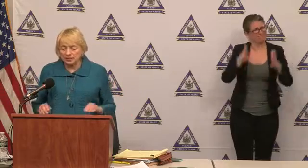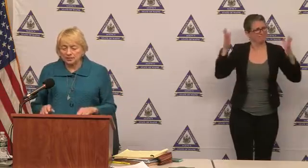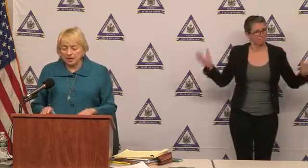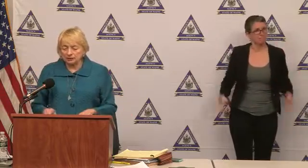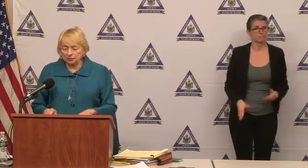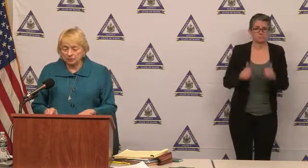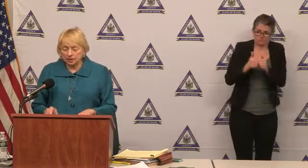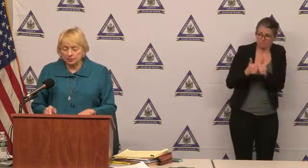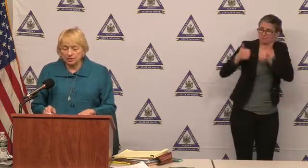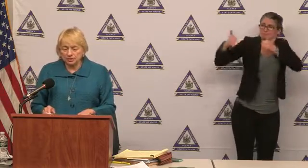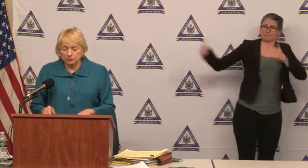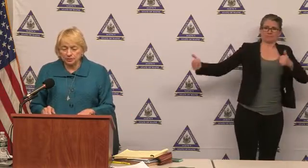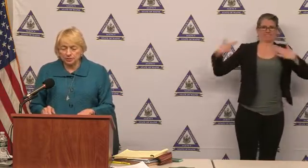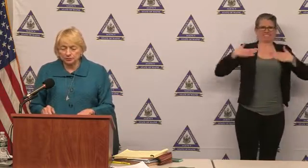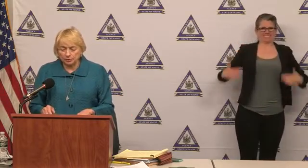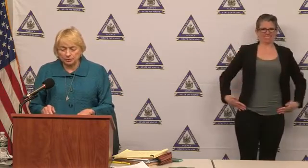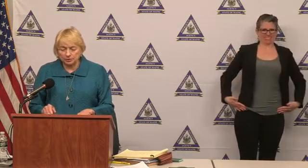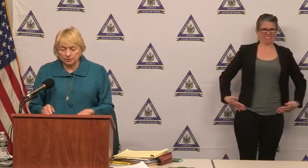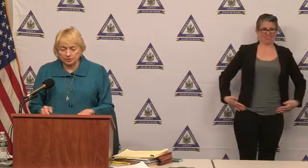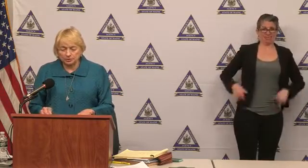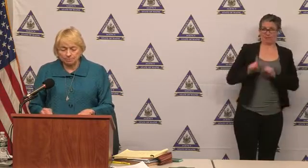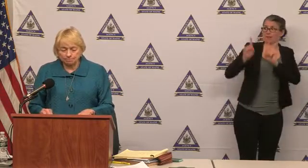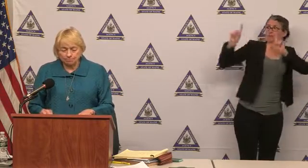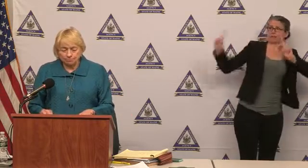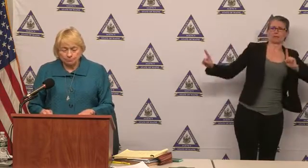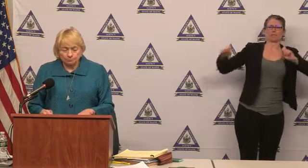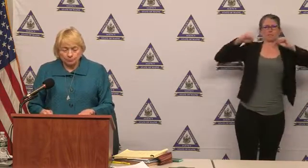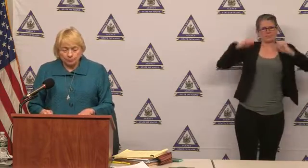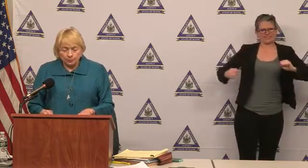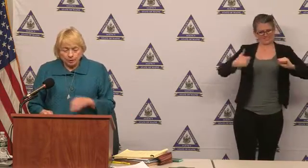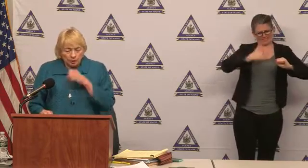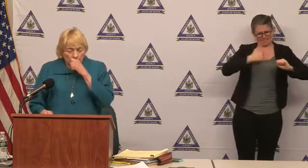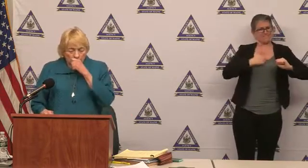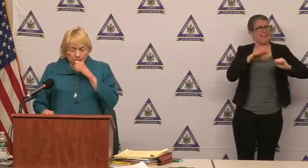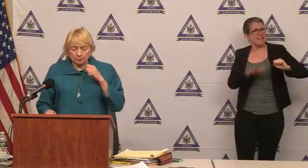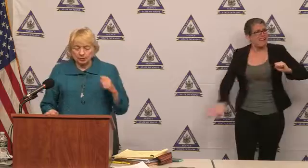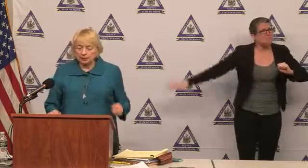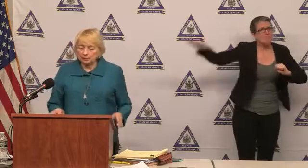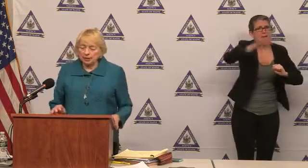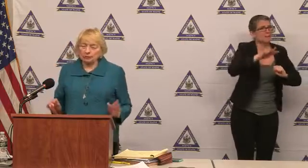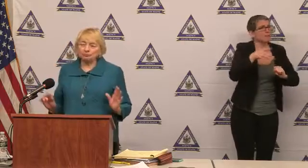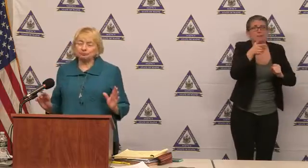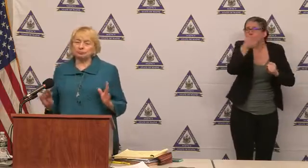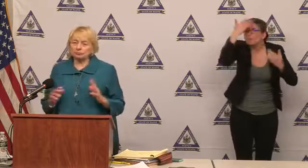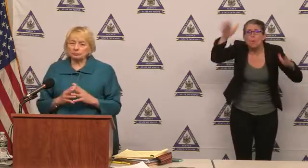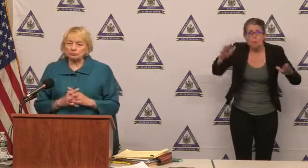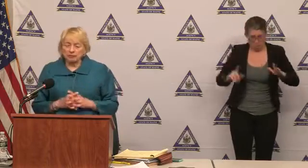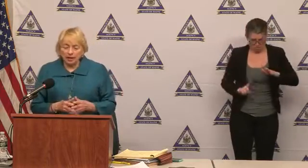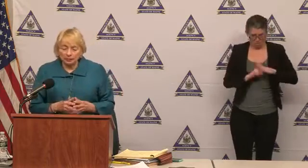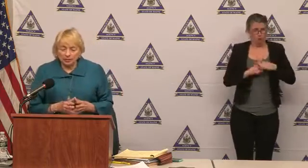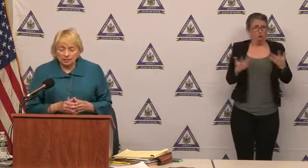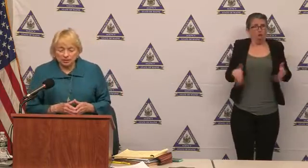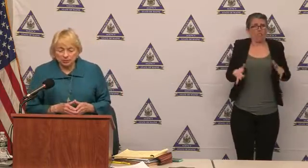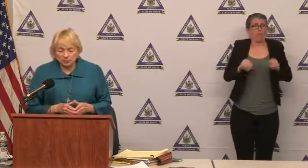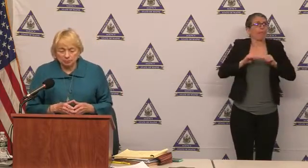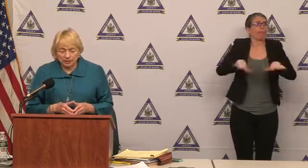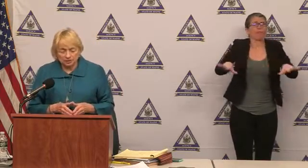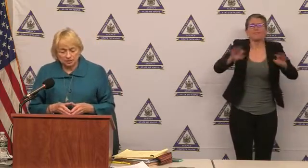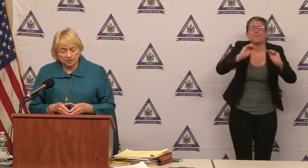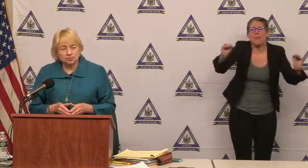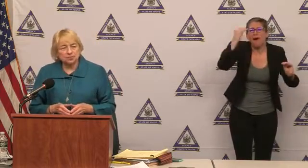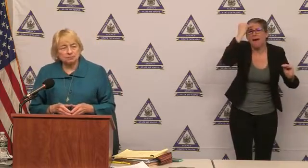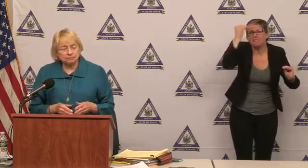health and that of your families, loved ones, and fellow citizens. To the people of Maine, I am consulting with the